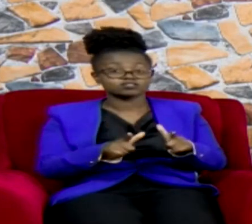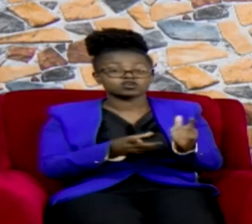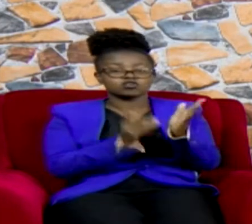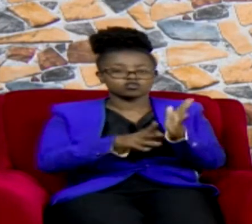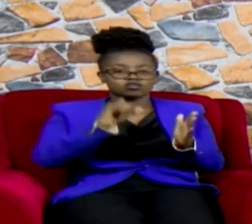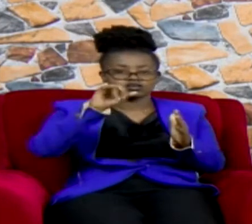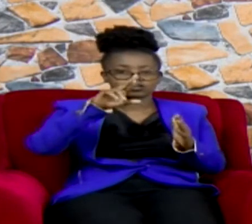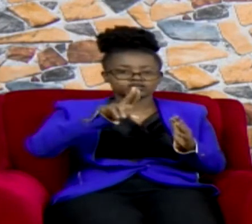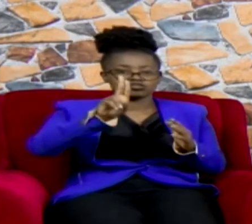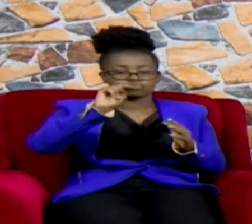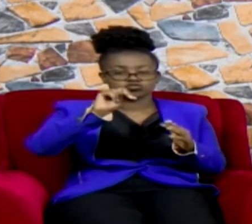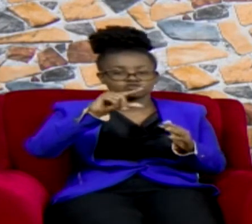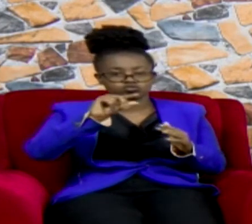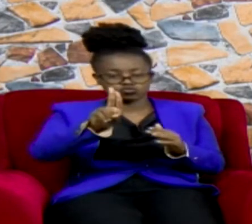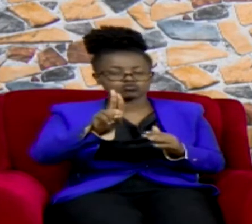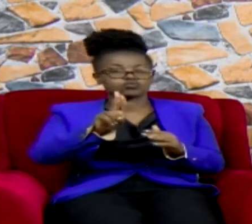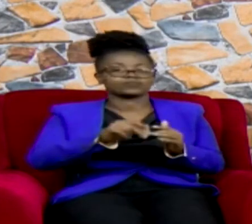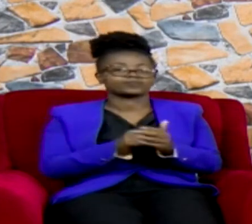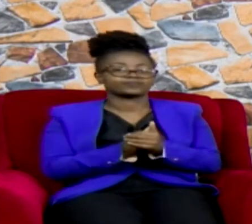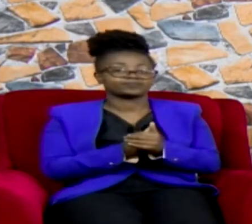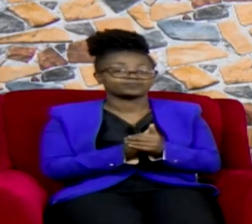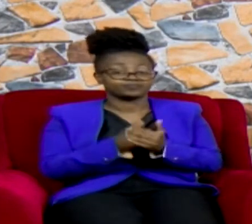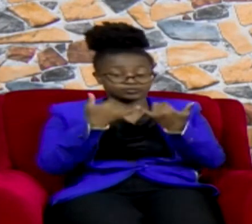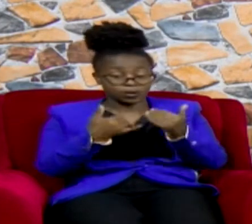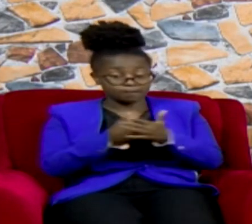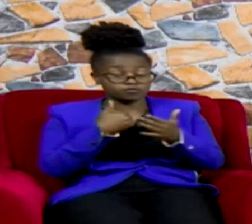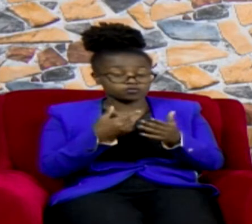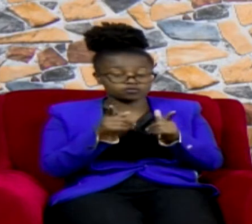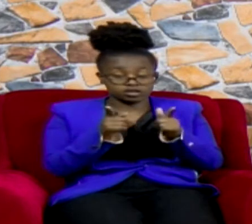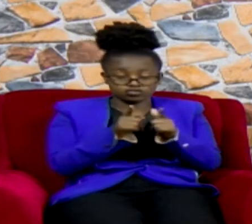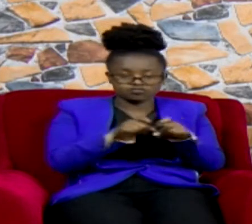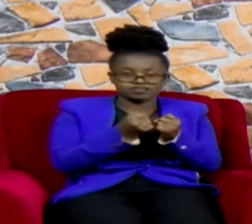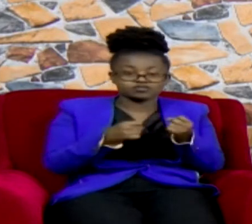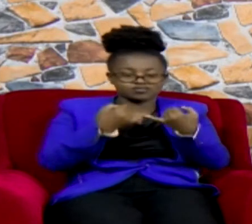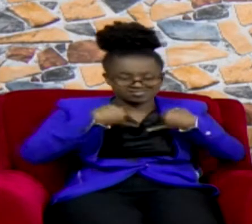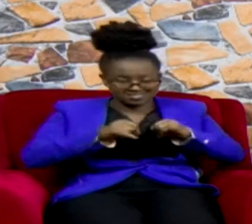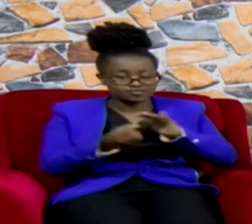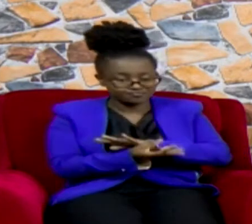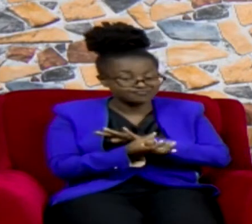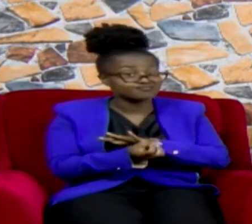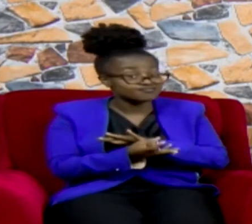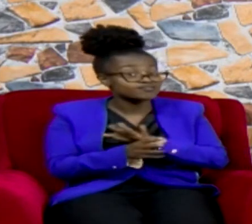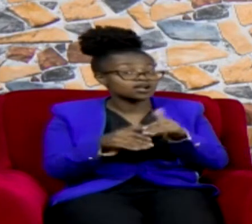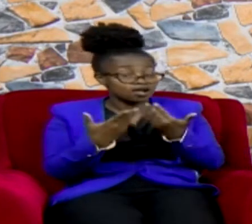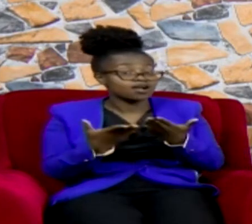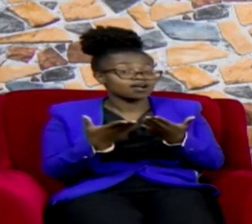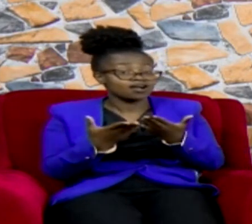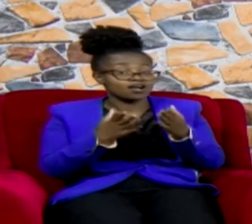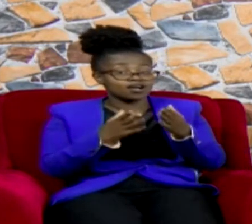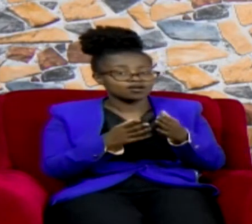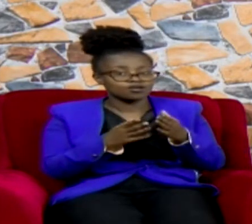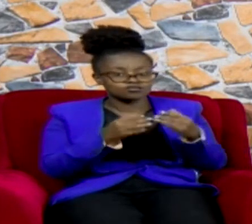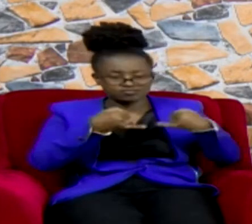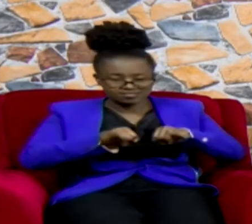Irungu Asa Wangi. All right. And before we went on a break, he was trying to explain how to try